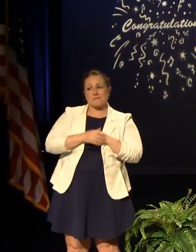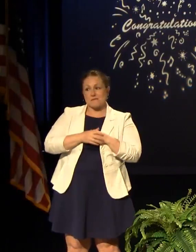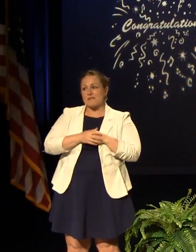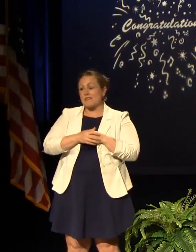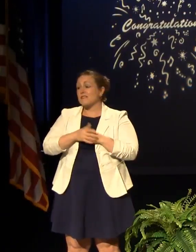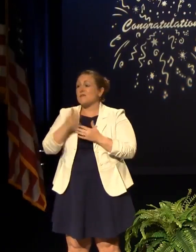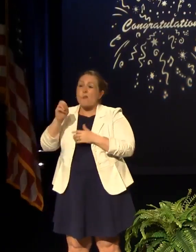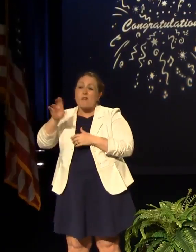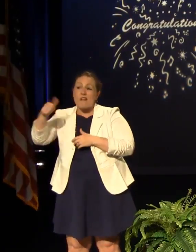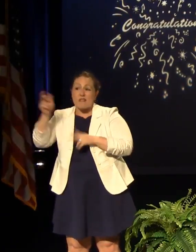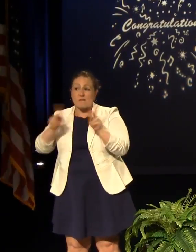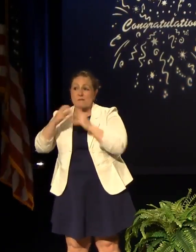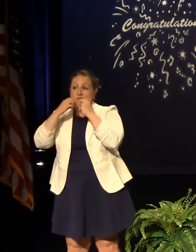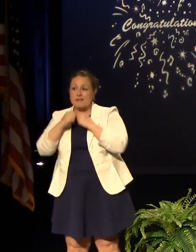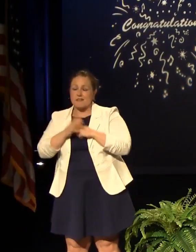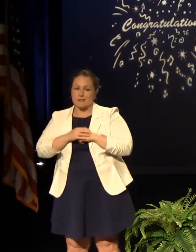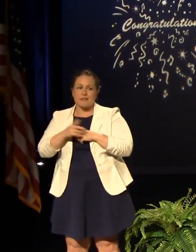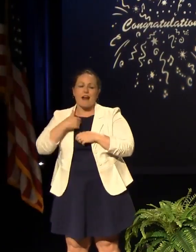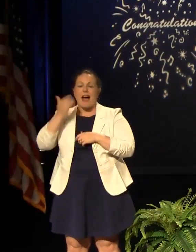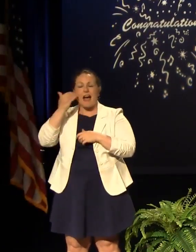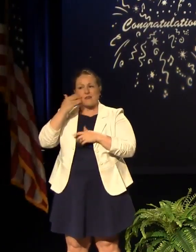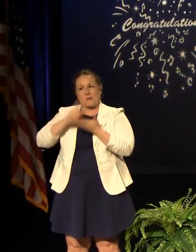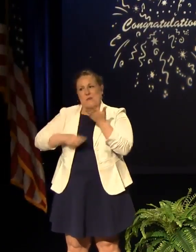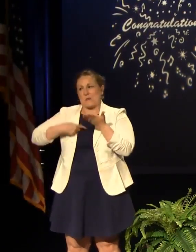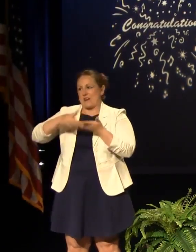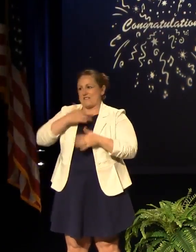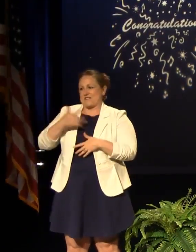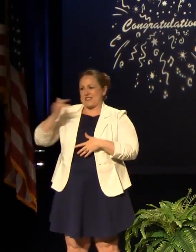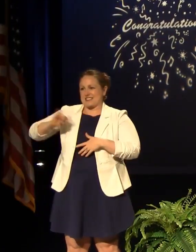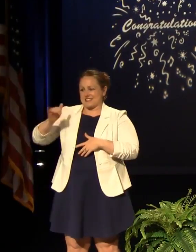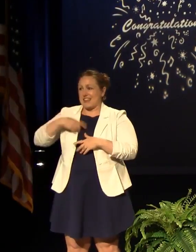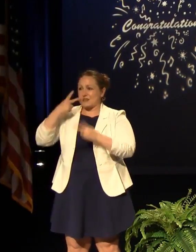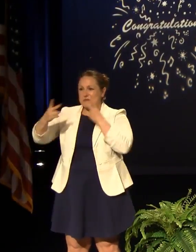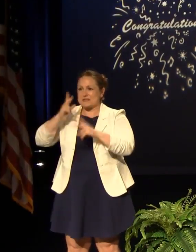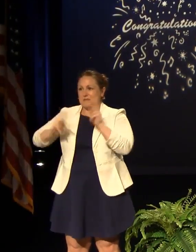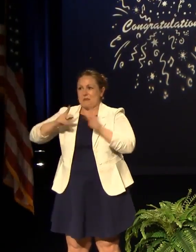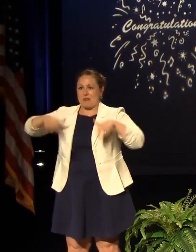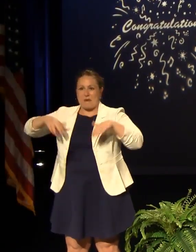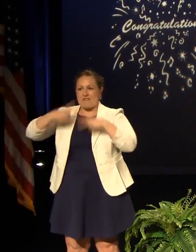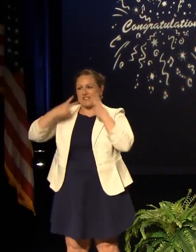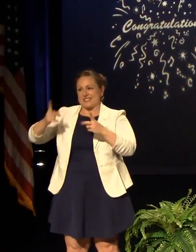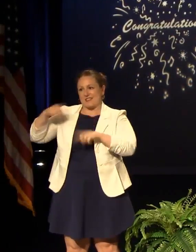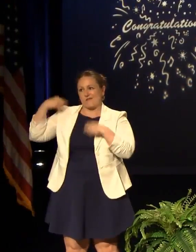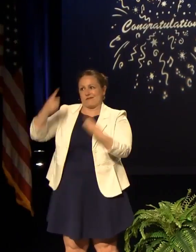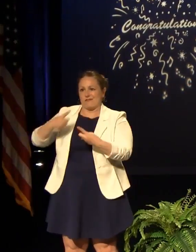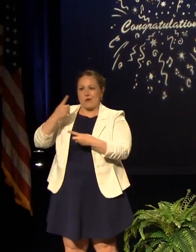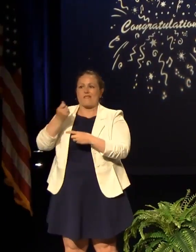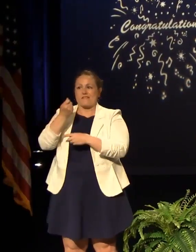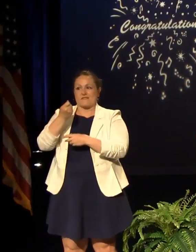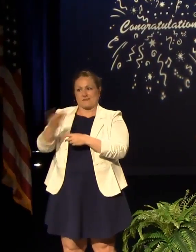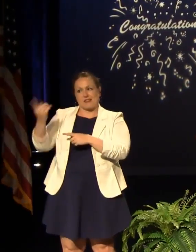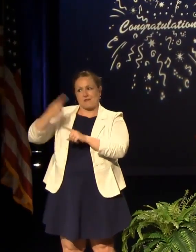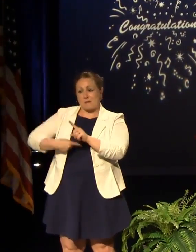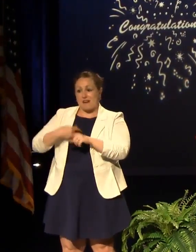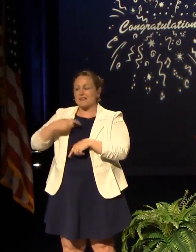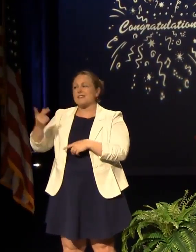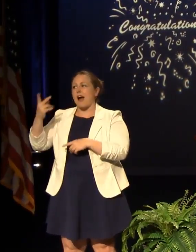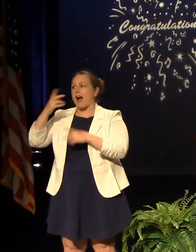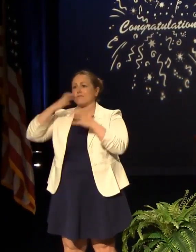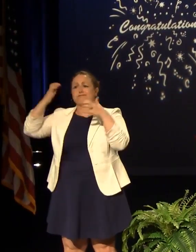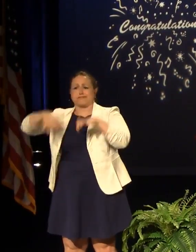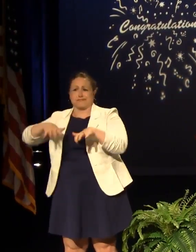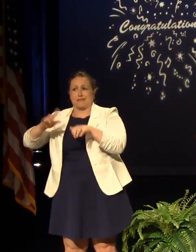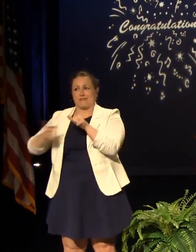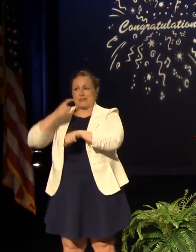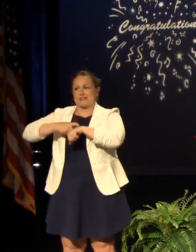most about. Trust me, I burst into tears the second I reunited with my best friend, who I just so happened to be sharing the stage